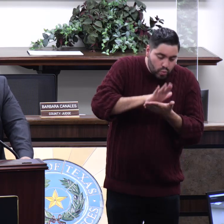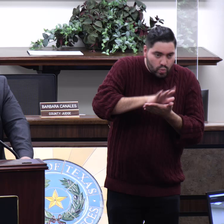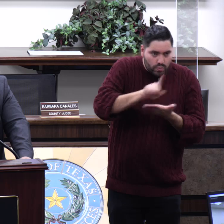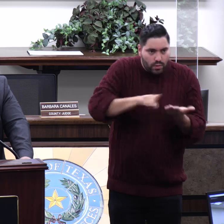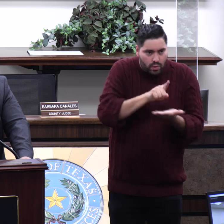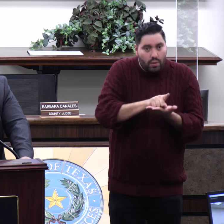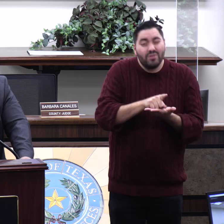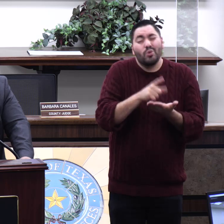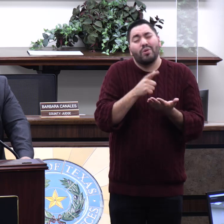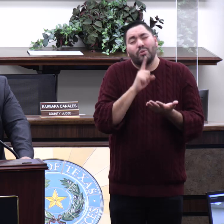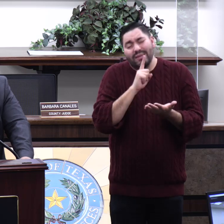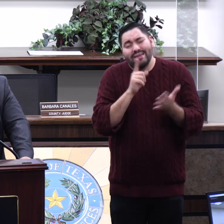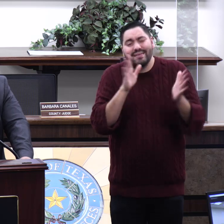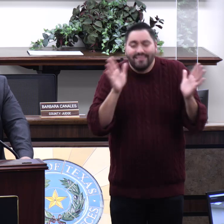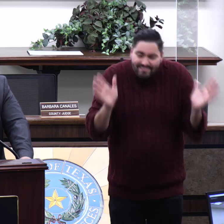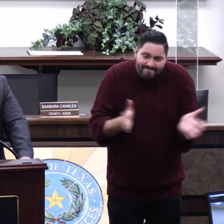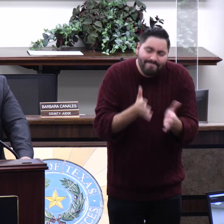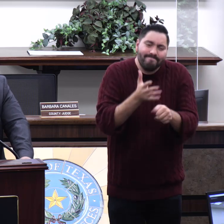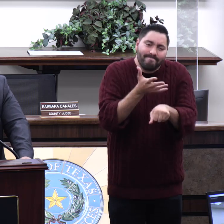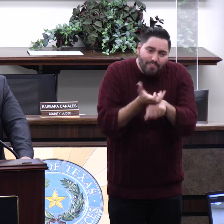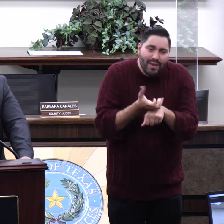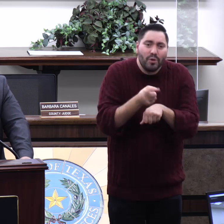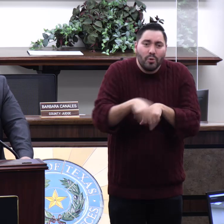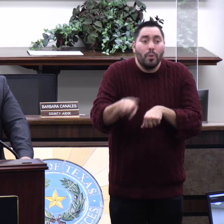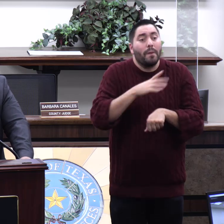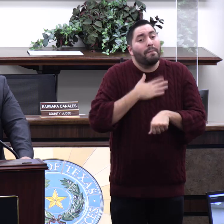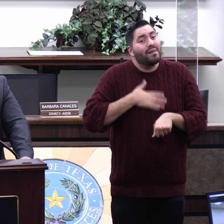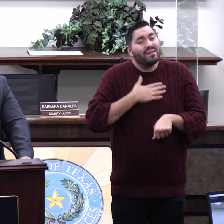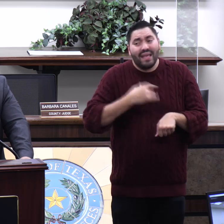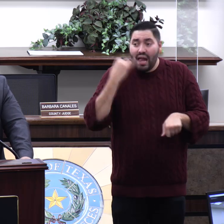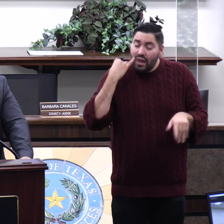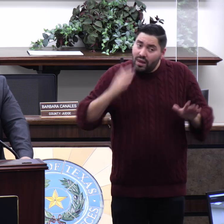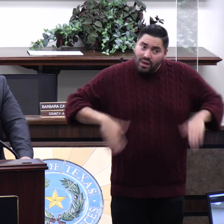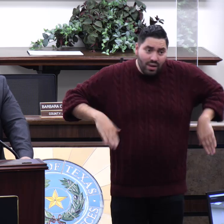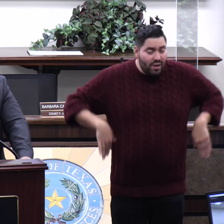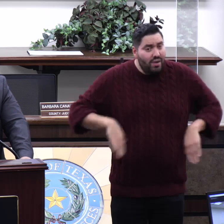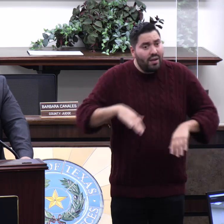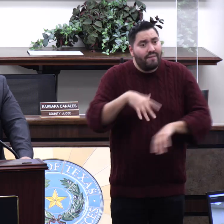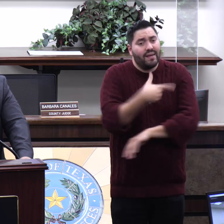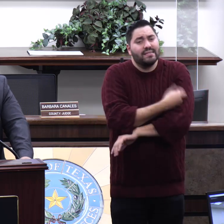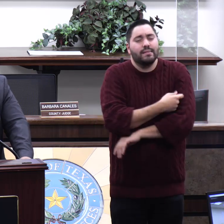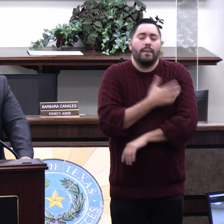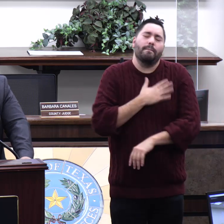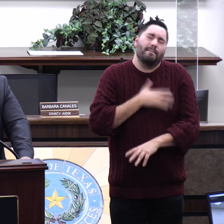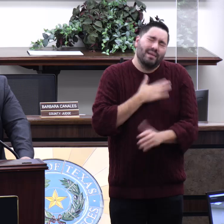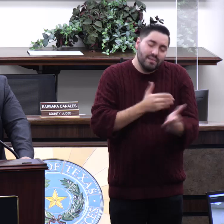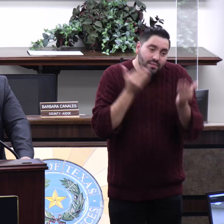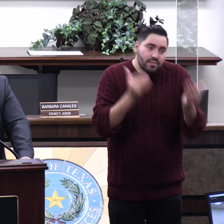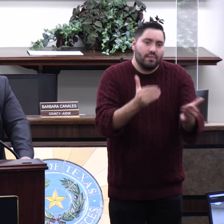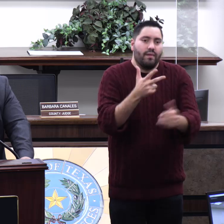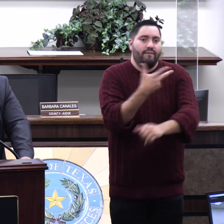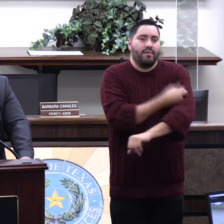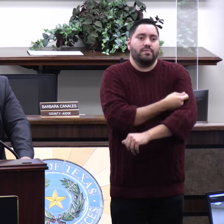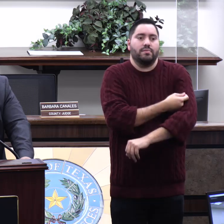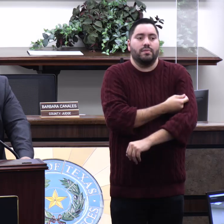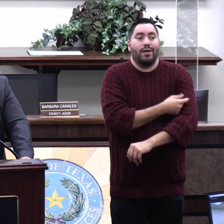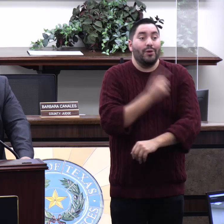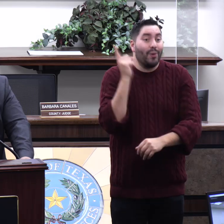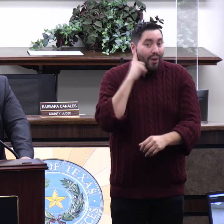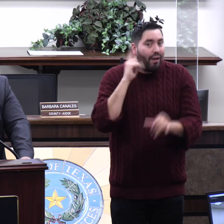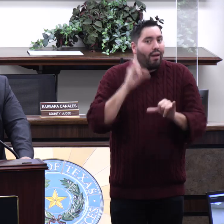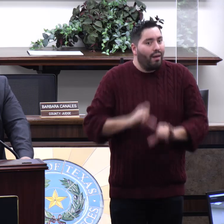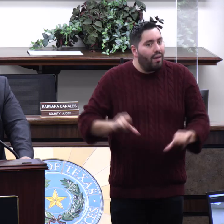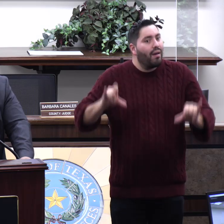you, I implore you to please, if you are not vaccinated, get vaccinated. And as you heard everyone before me